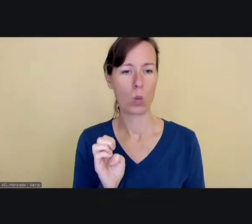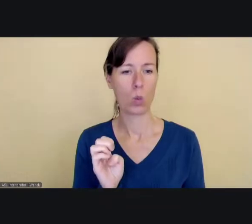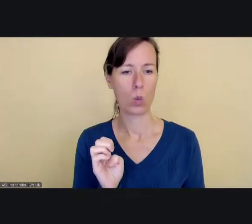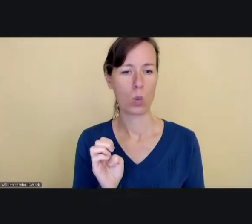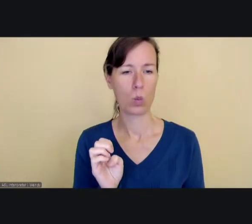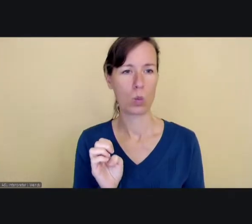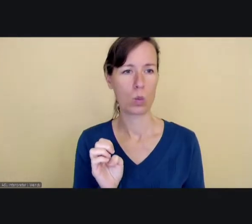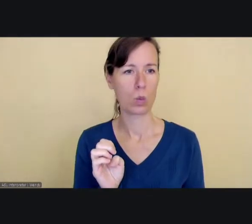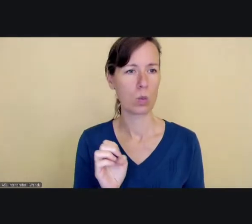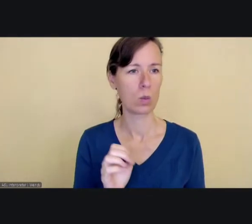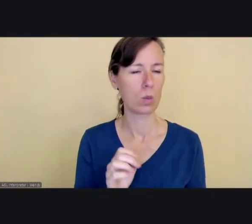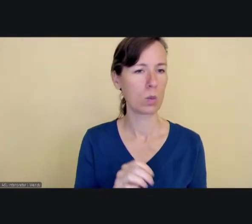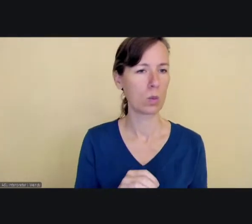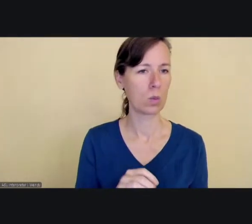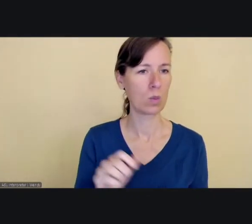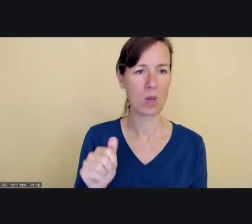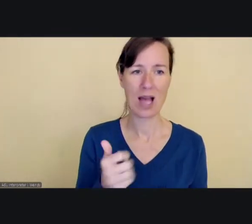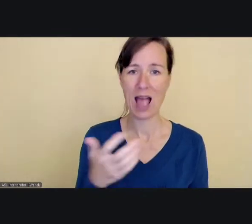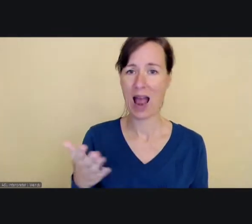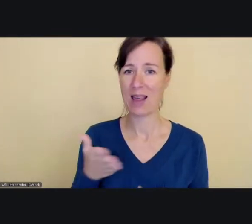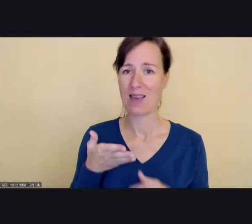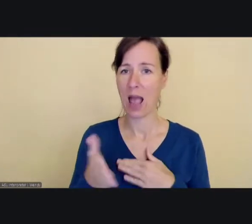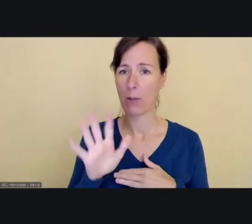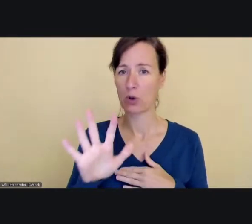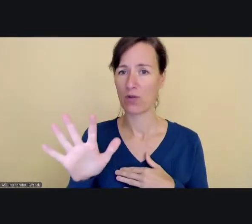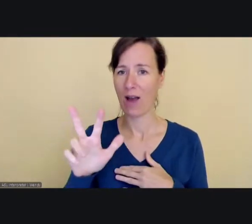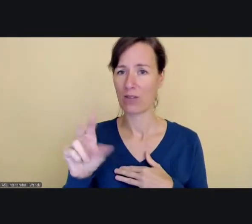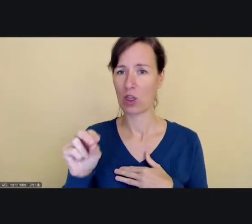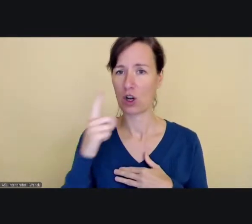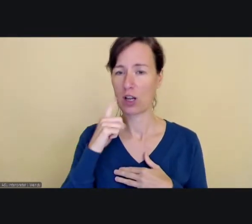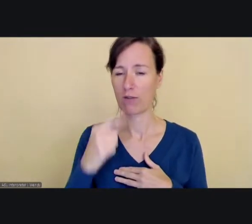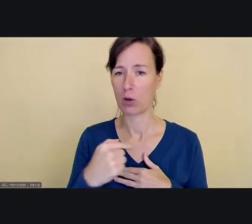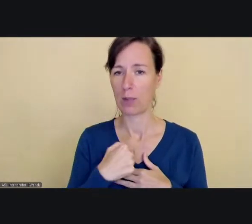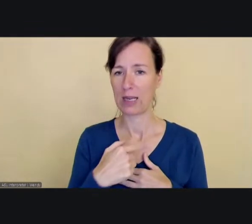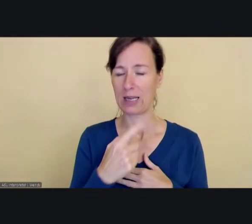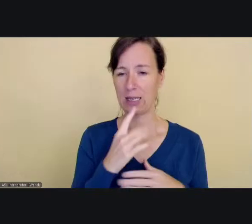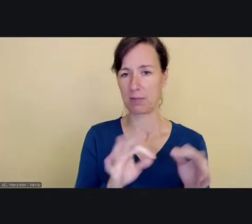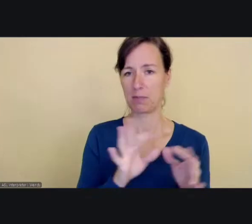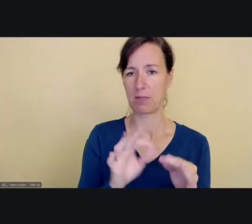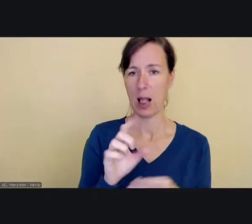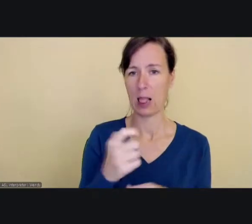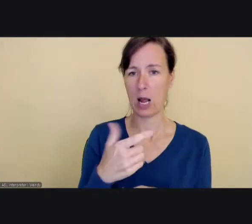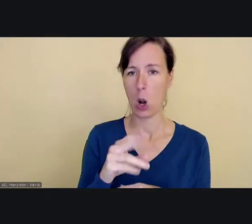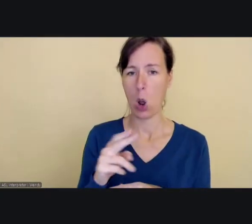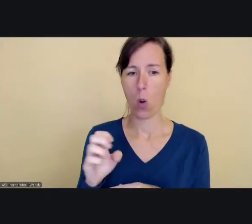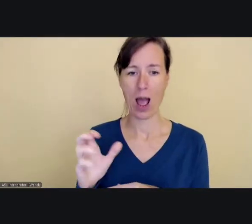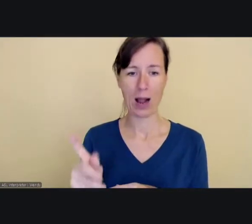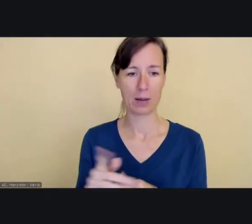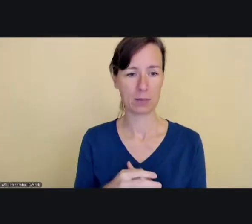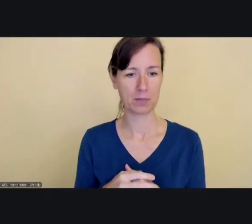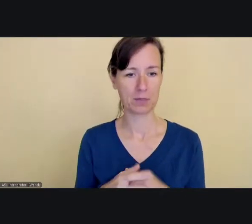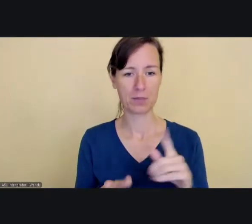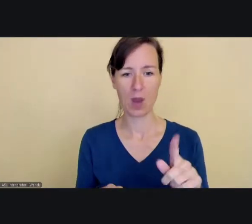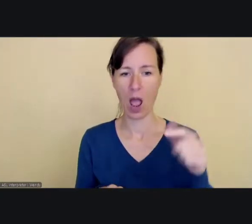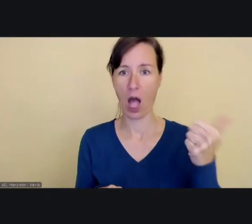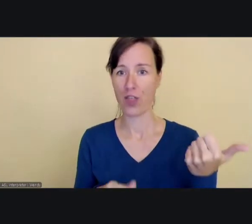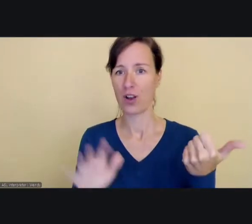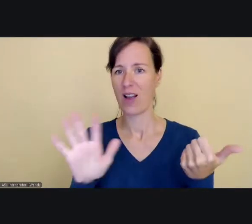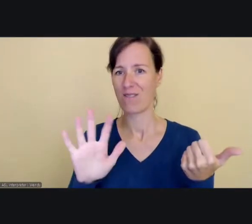Anything after 5:30 for me. The earlier the better for me, 5:30 or 6 o'clock.